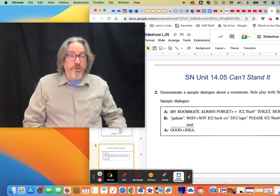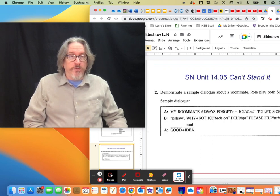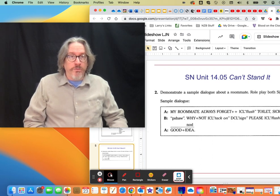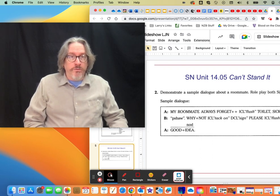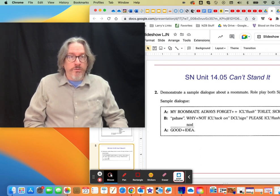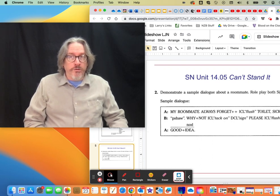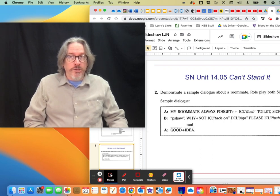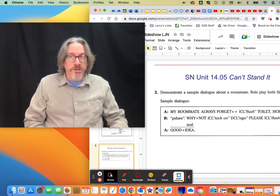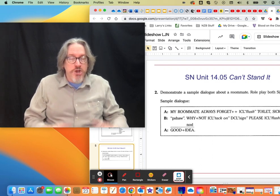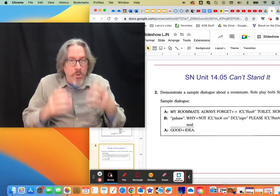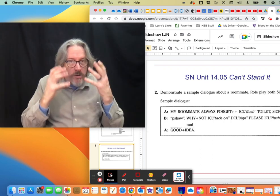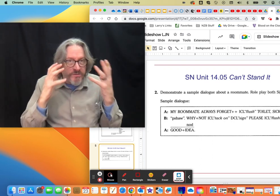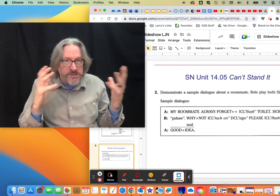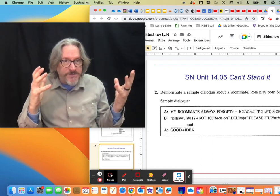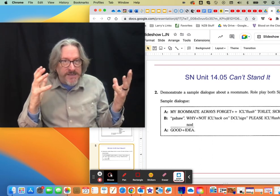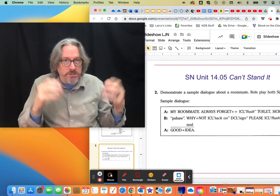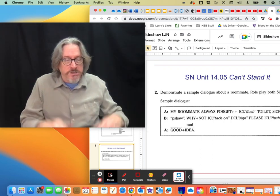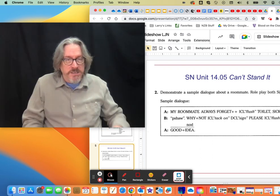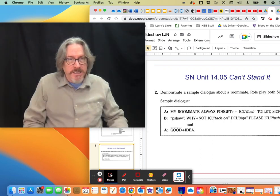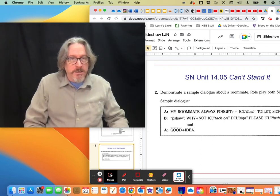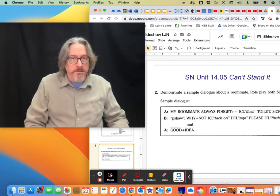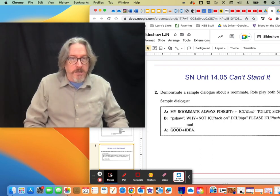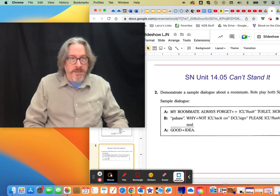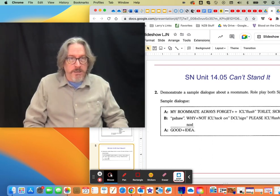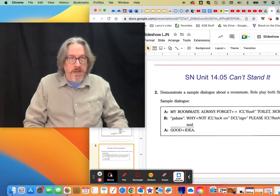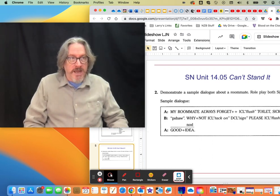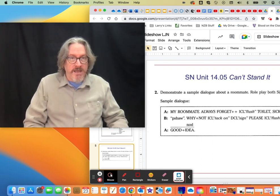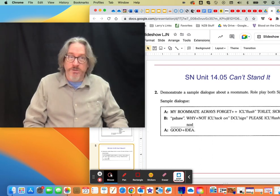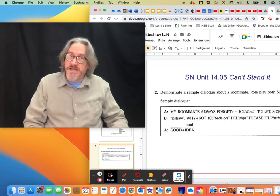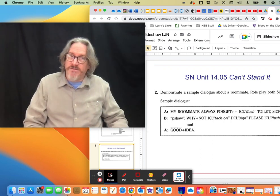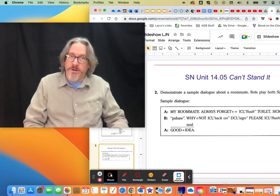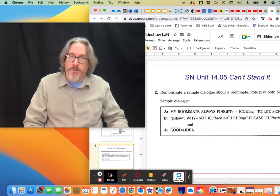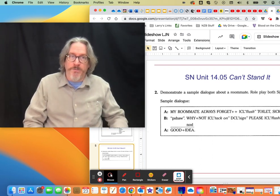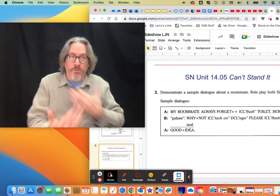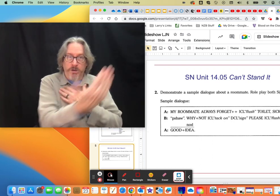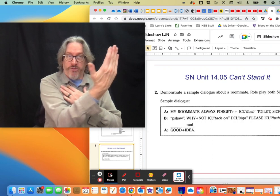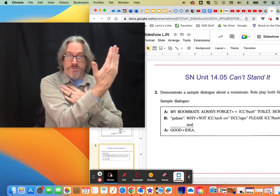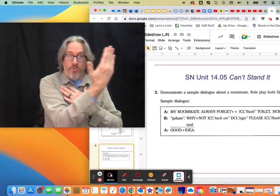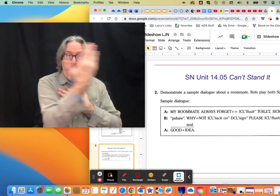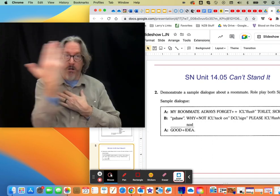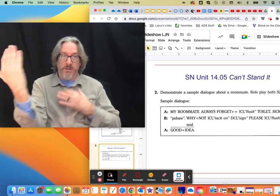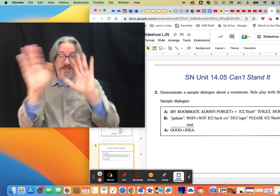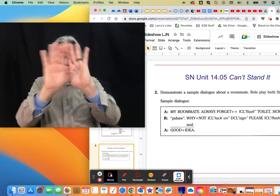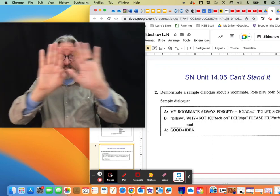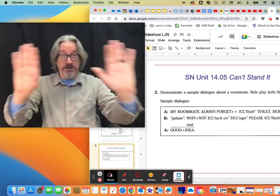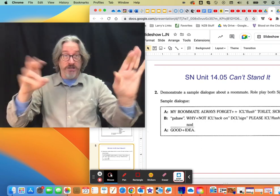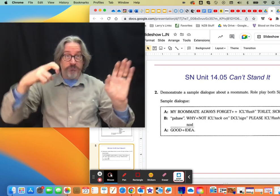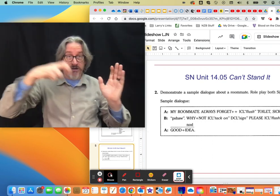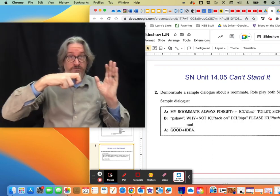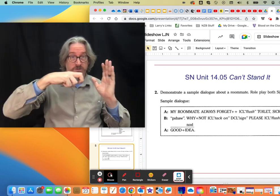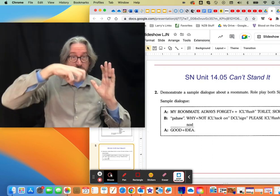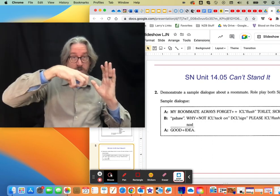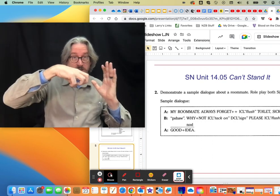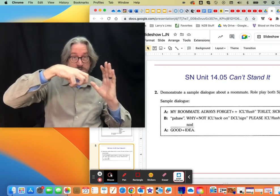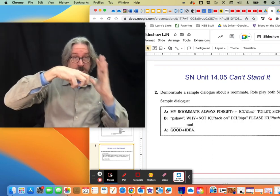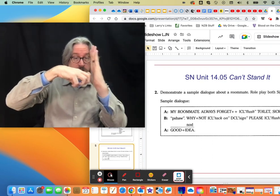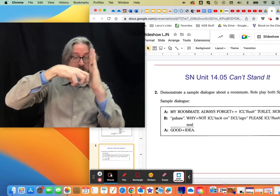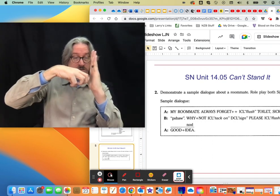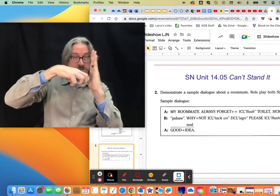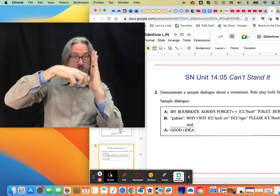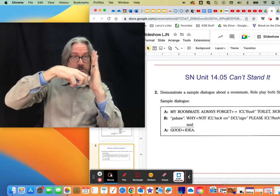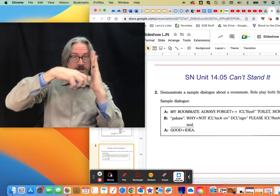If you know what the space looks like I used to have an apartment where there was a wall, like literally right in front of the toilet